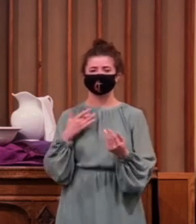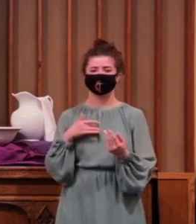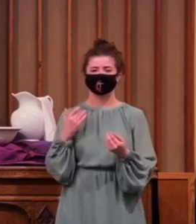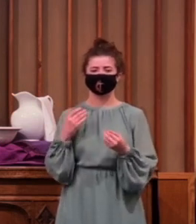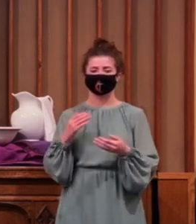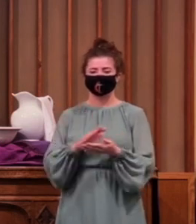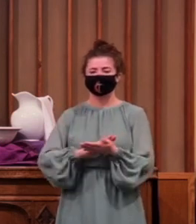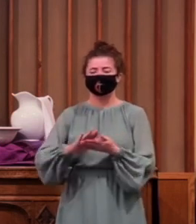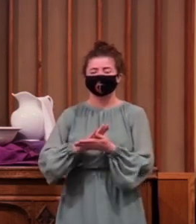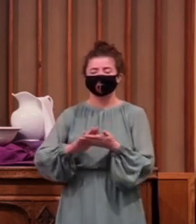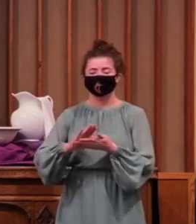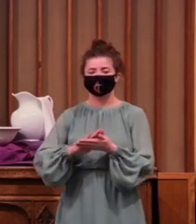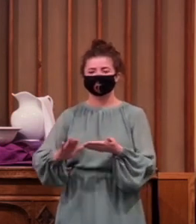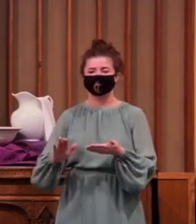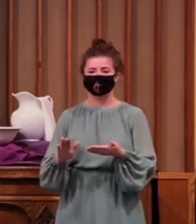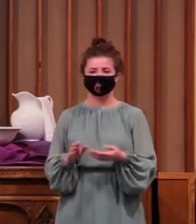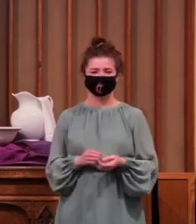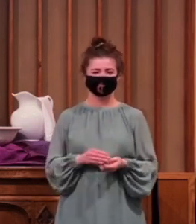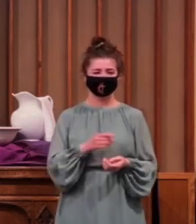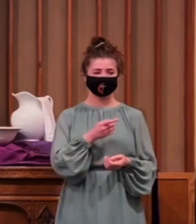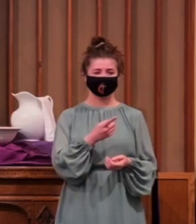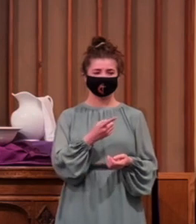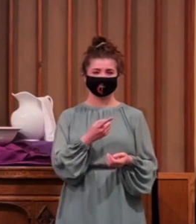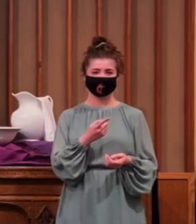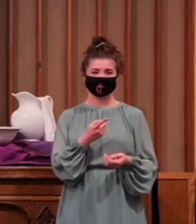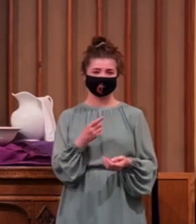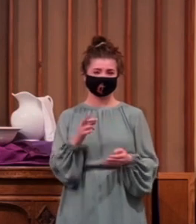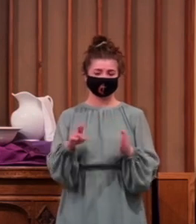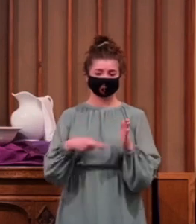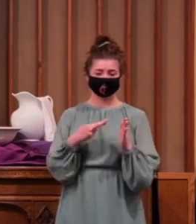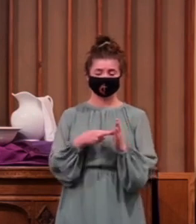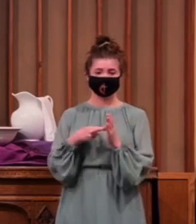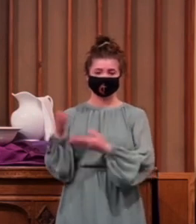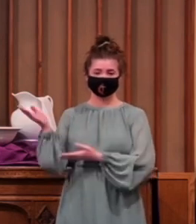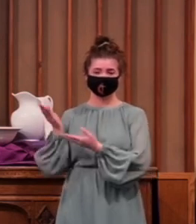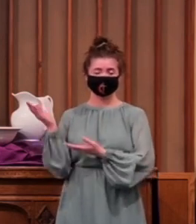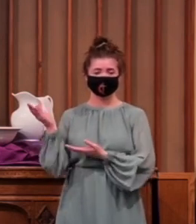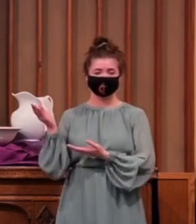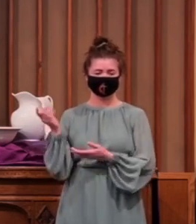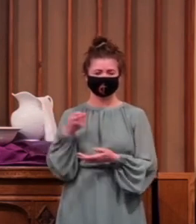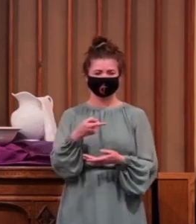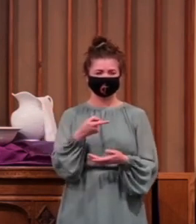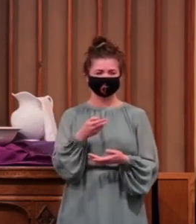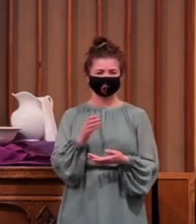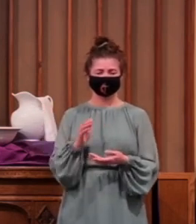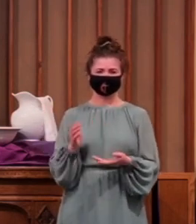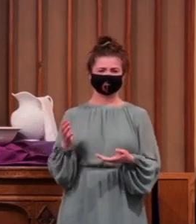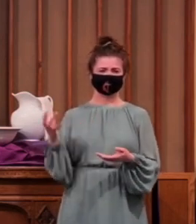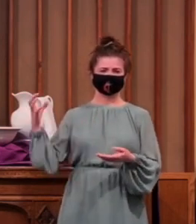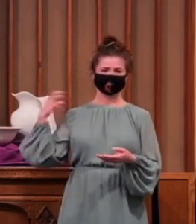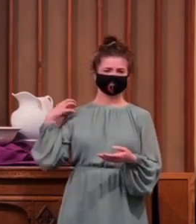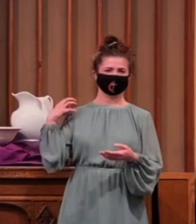But Jesus took on the role of a servant. Jesus, their master, their teacher,